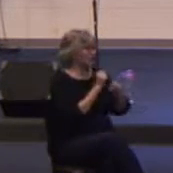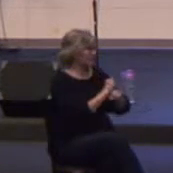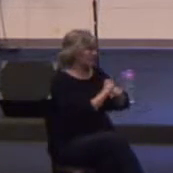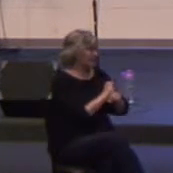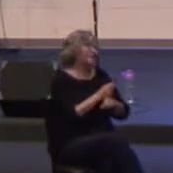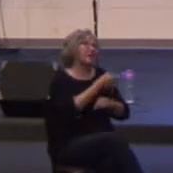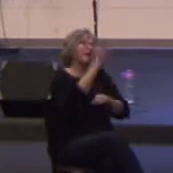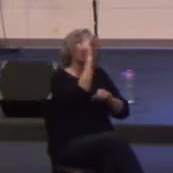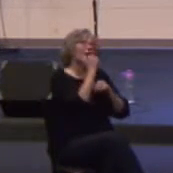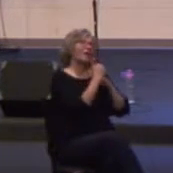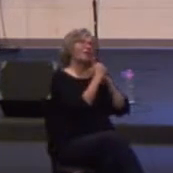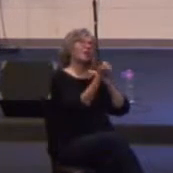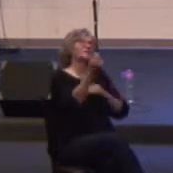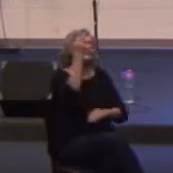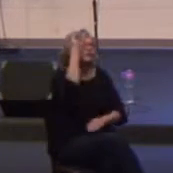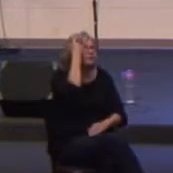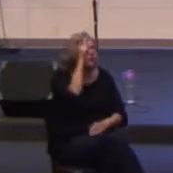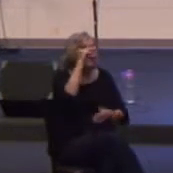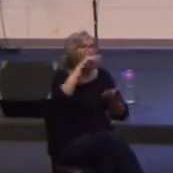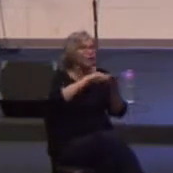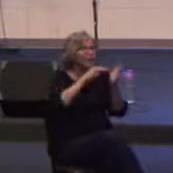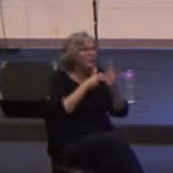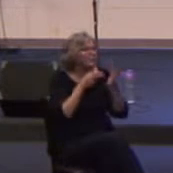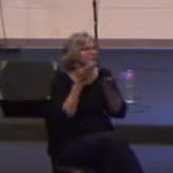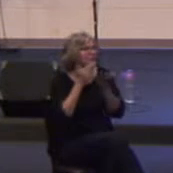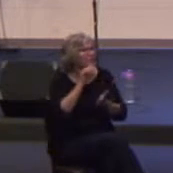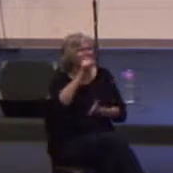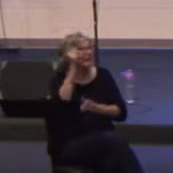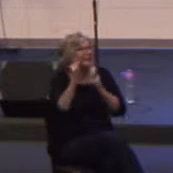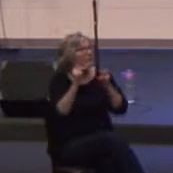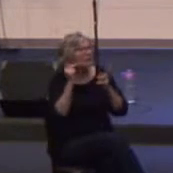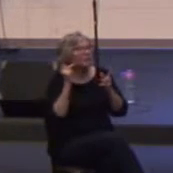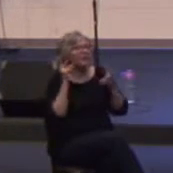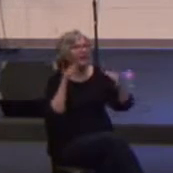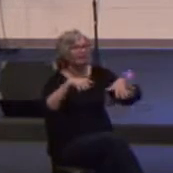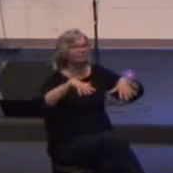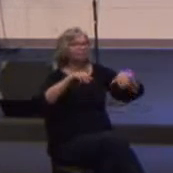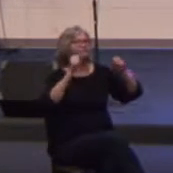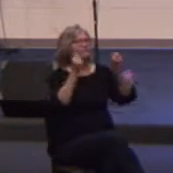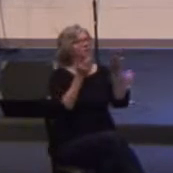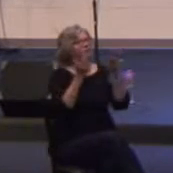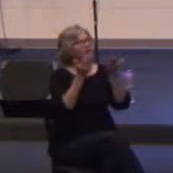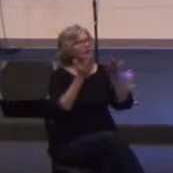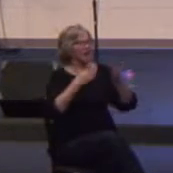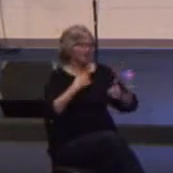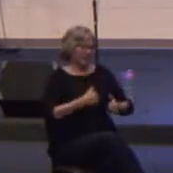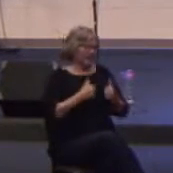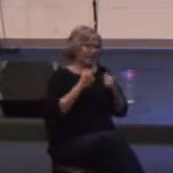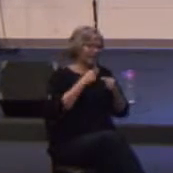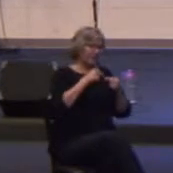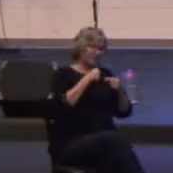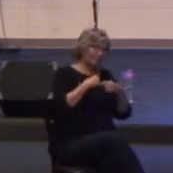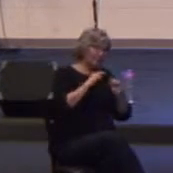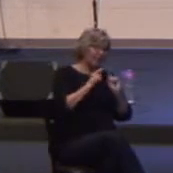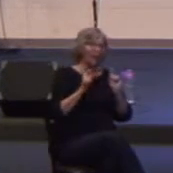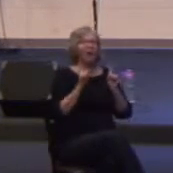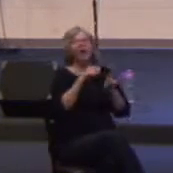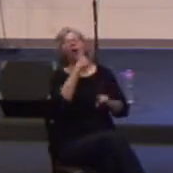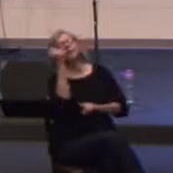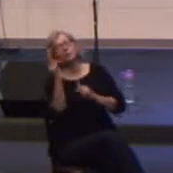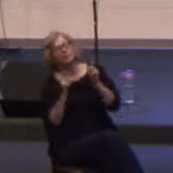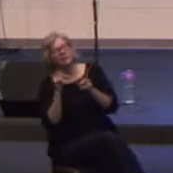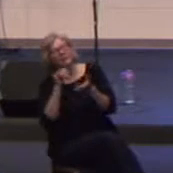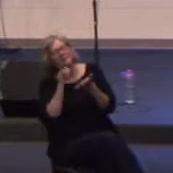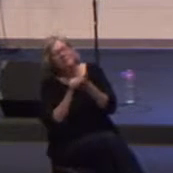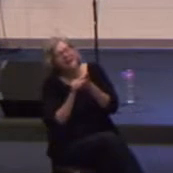he calls us for the purpose of serving others and stepping into service, of saying my life isn't about me, but it's about others. That is a way